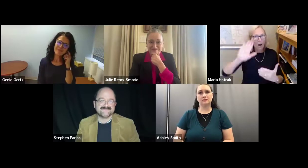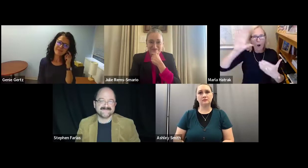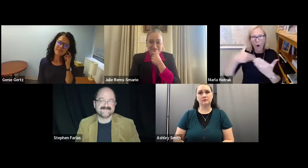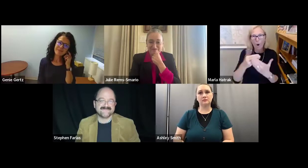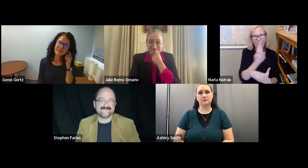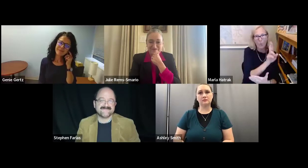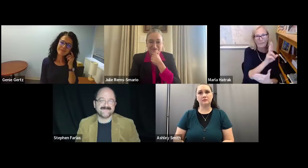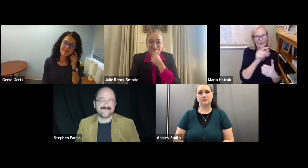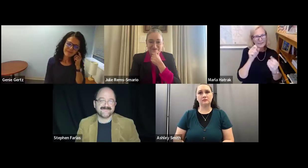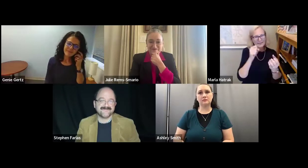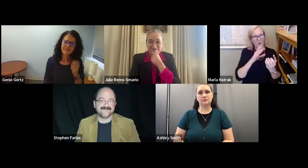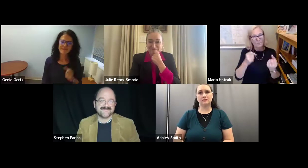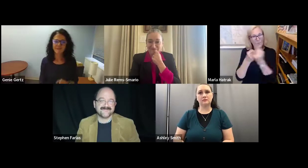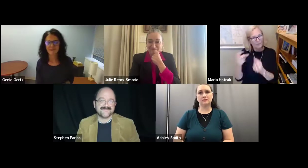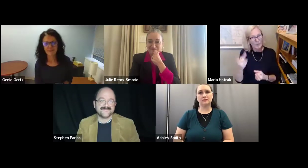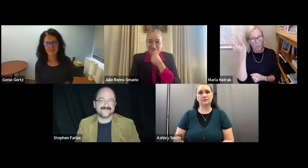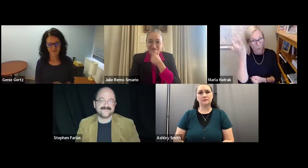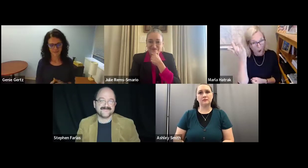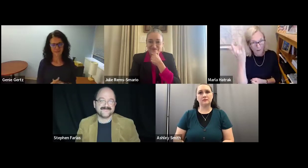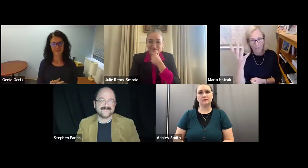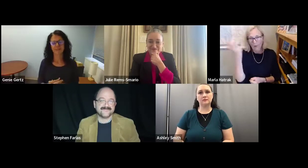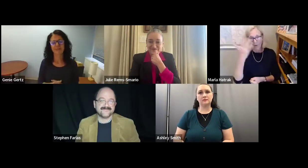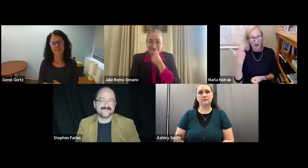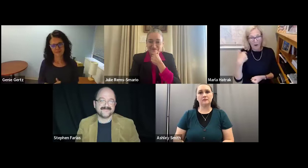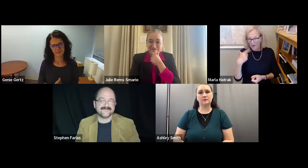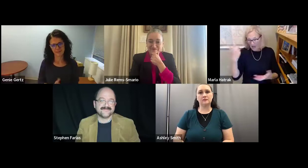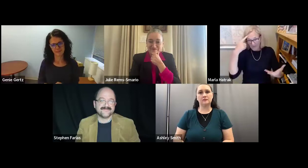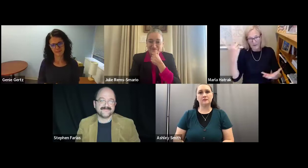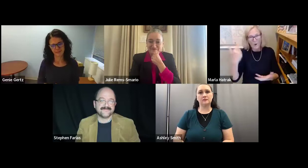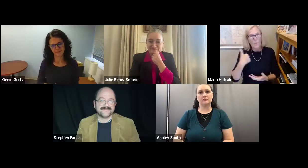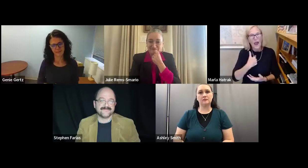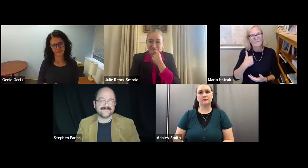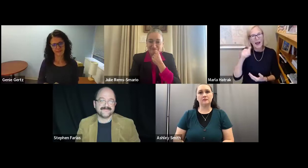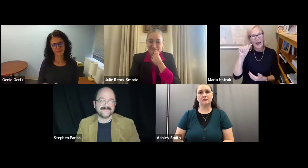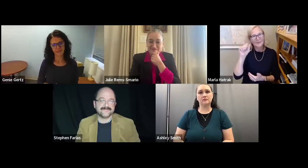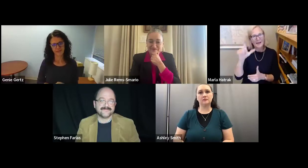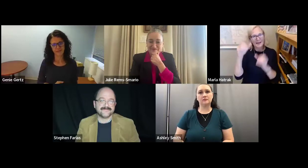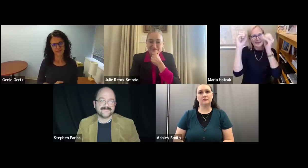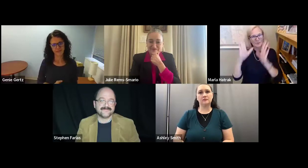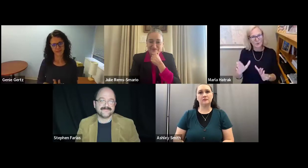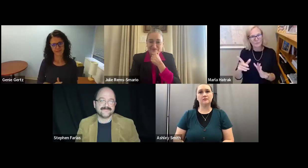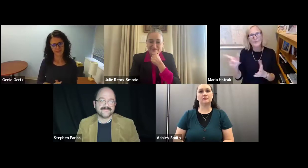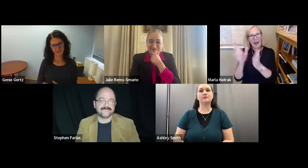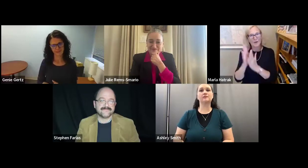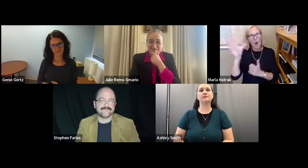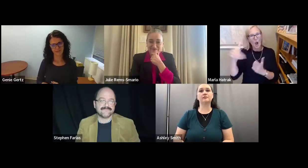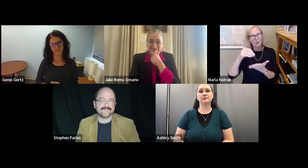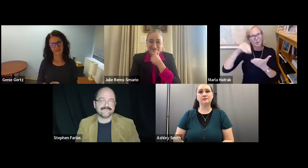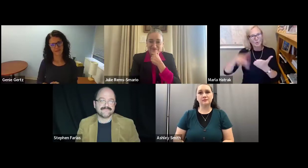of the House. And it was a bipartisan support bill. And the reason for that, I think, is because we had ASL